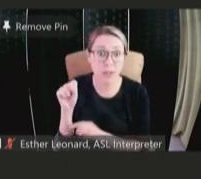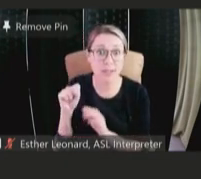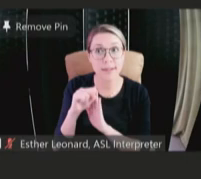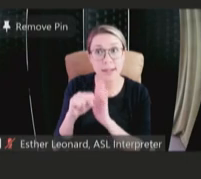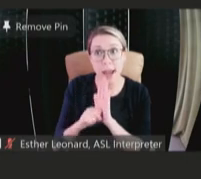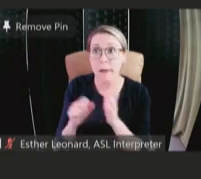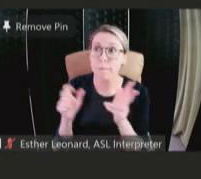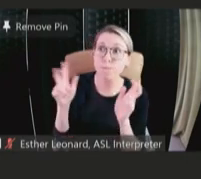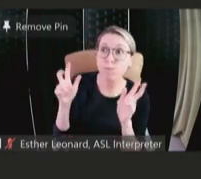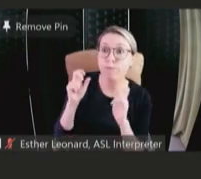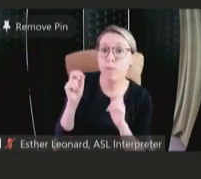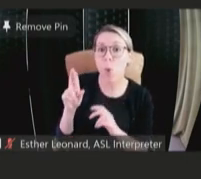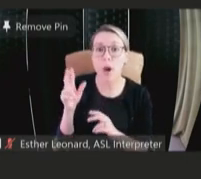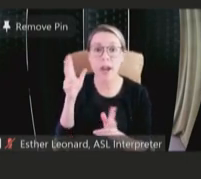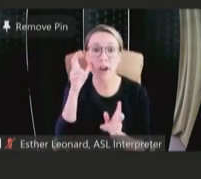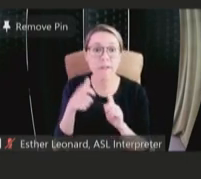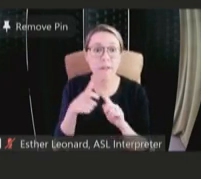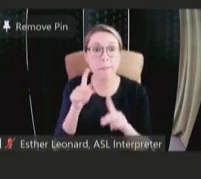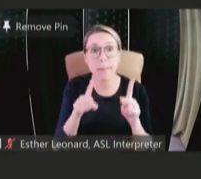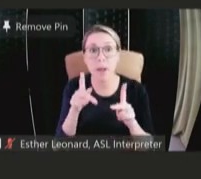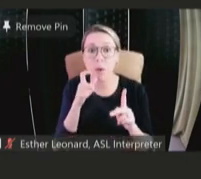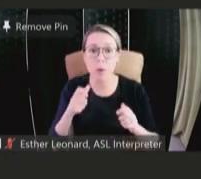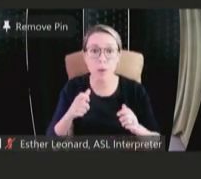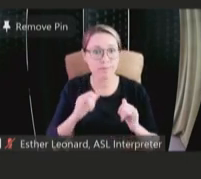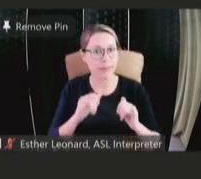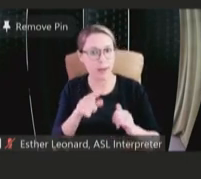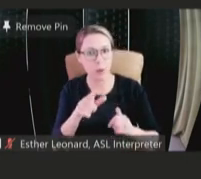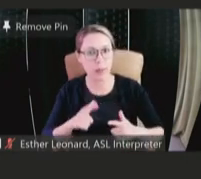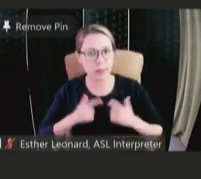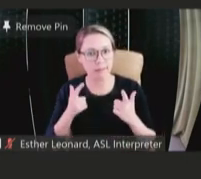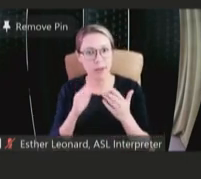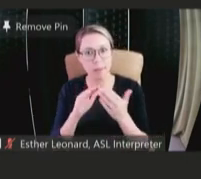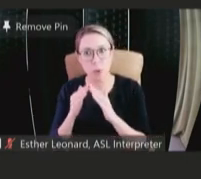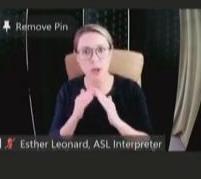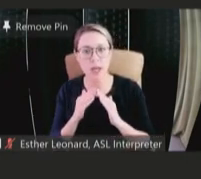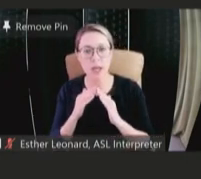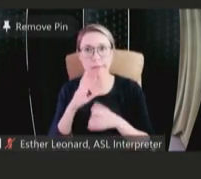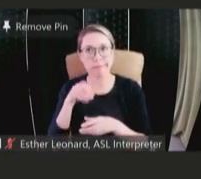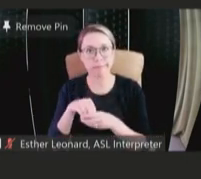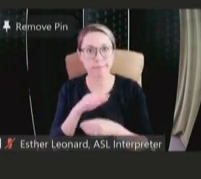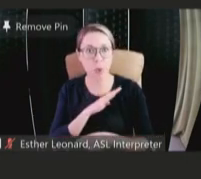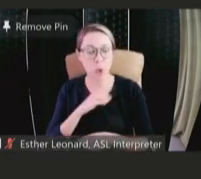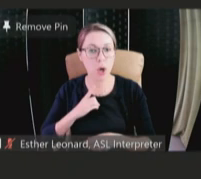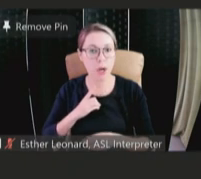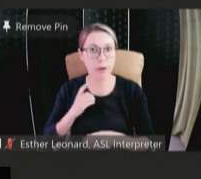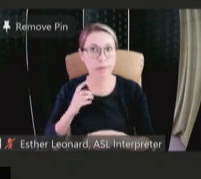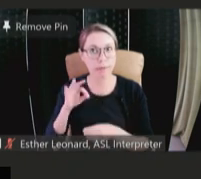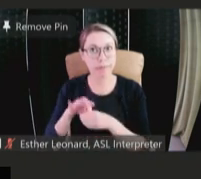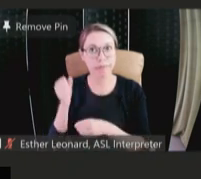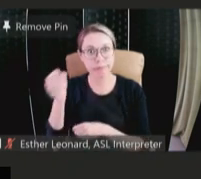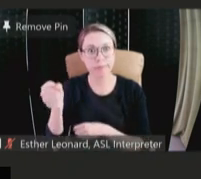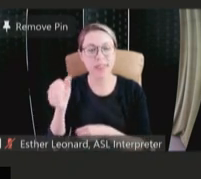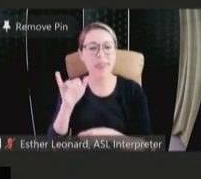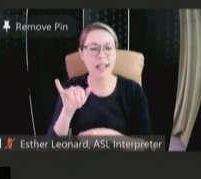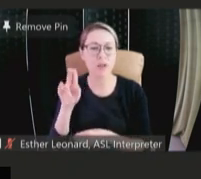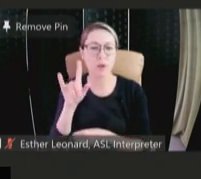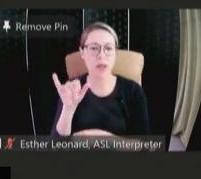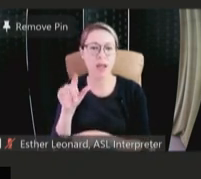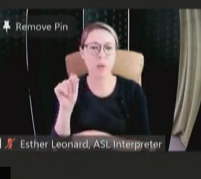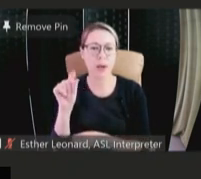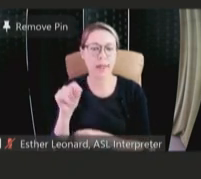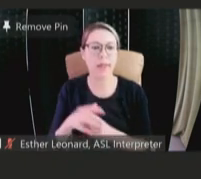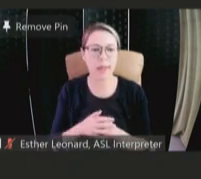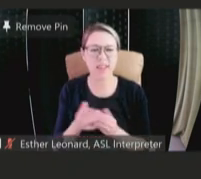folks who, like you, are residents in their community who've been appointed to a board, that is happening on July 20th, so